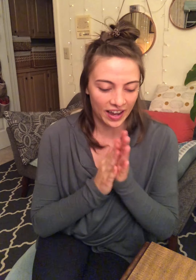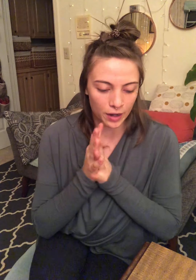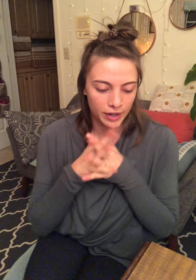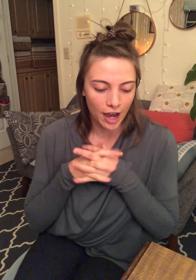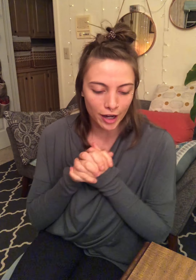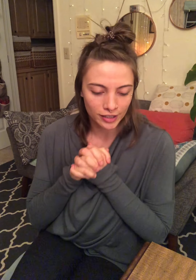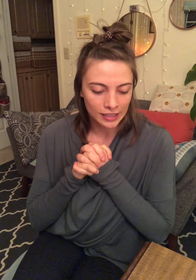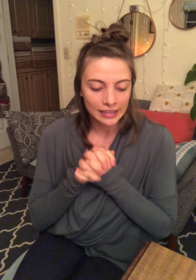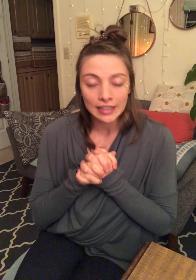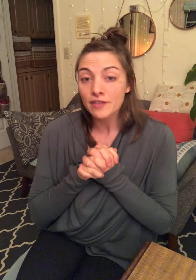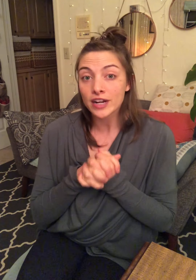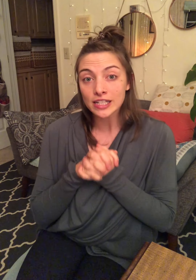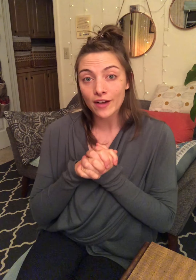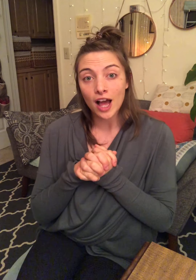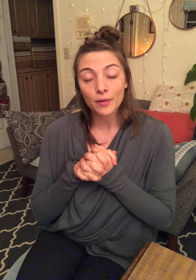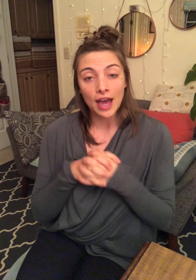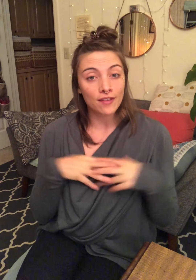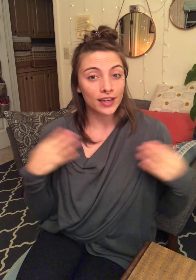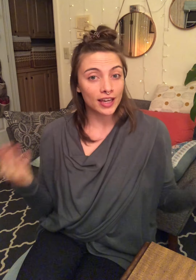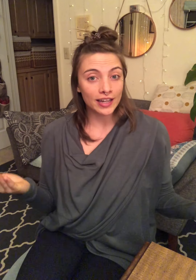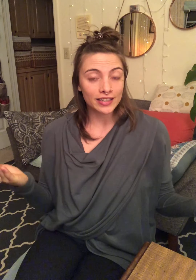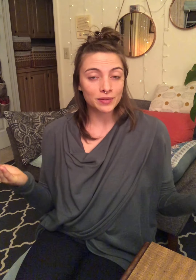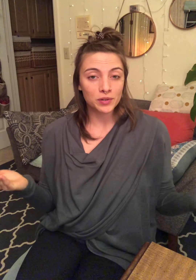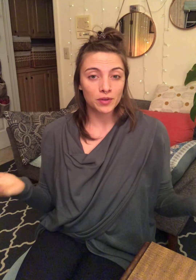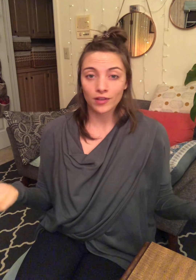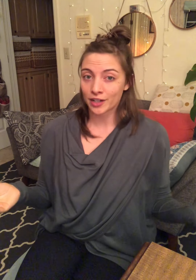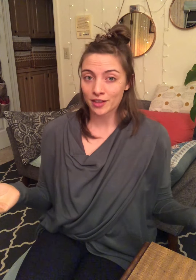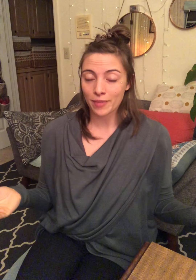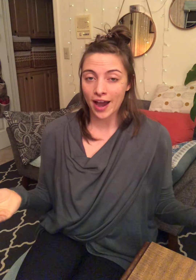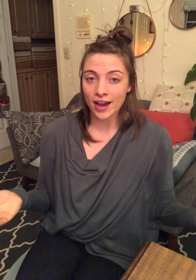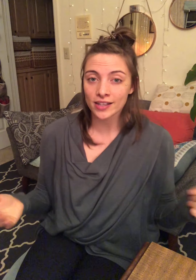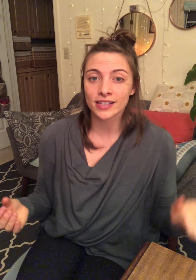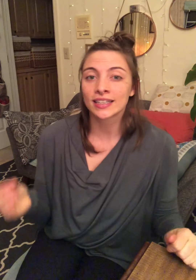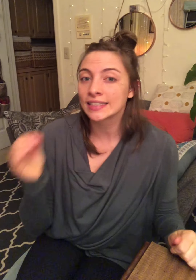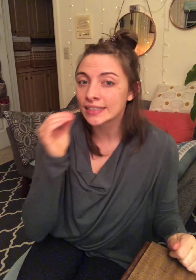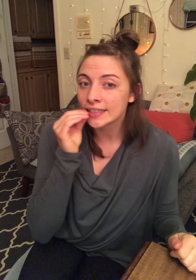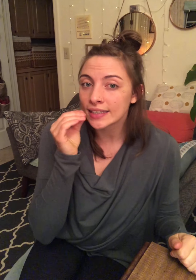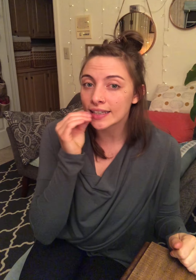we go. First of all, we have eat, which we've learned in the past. Eat.